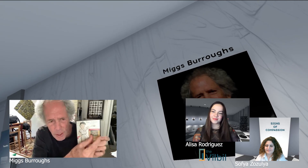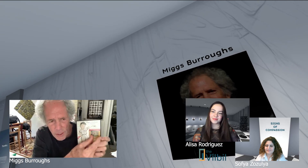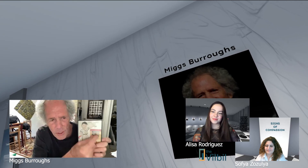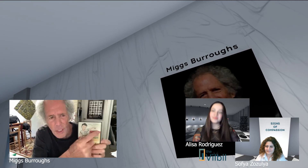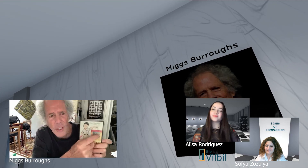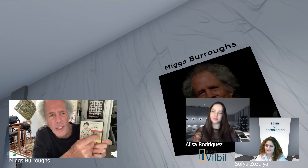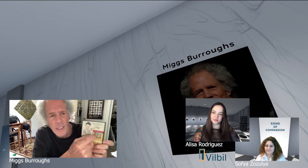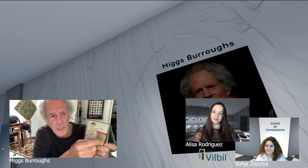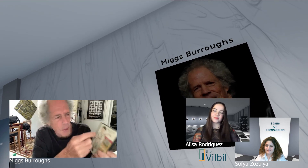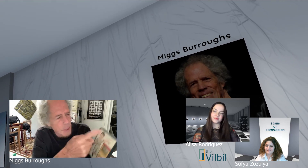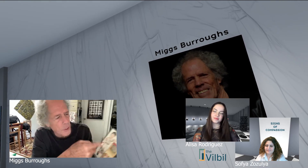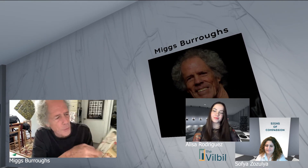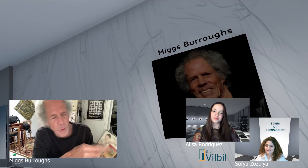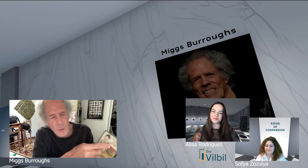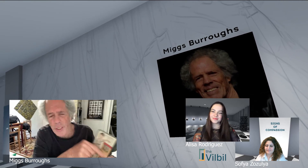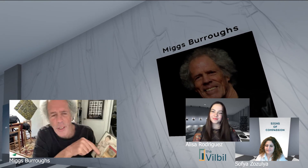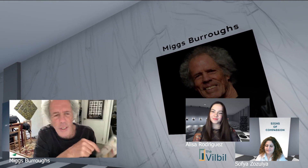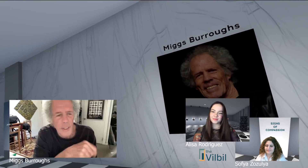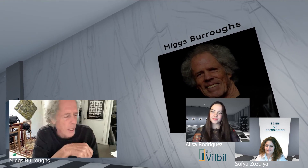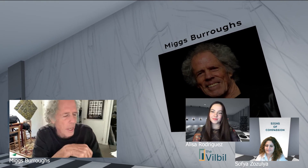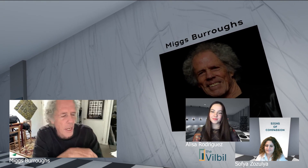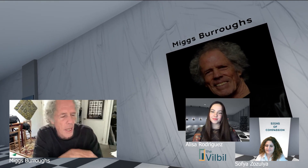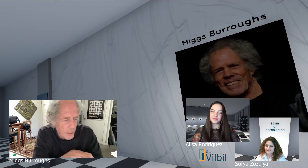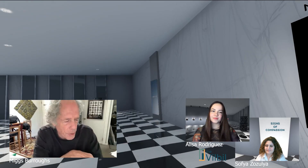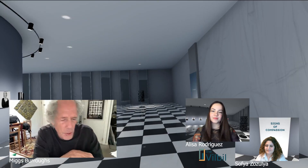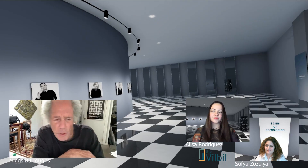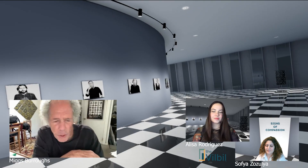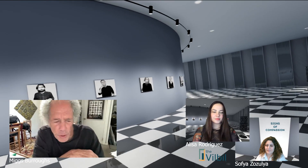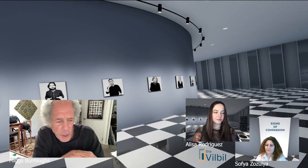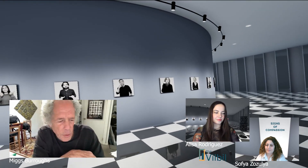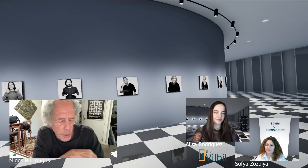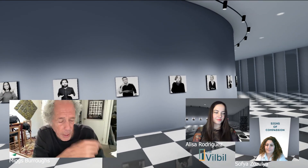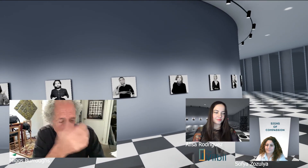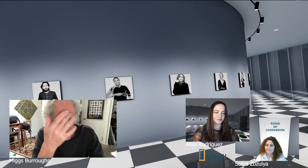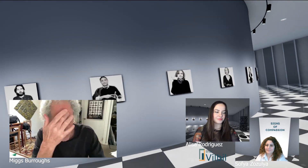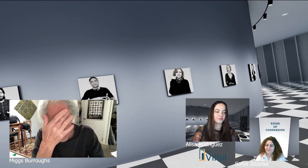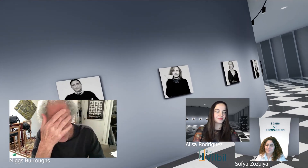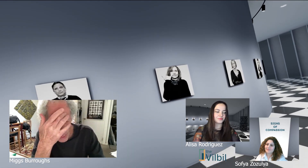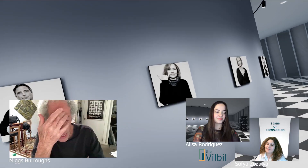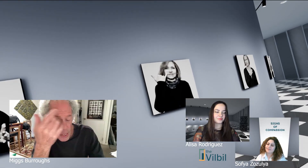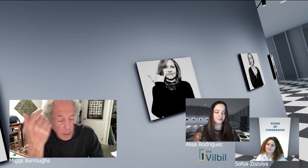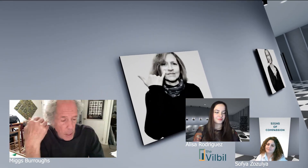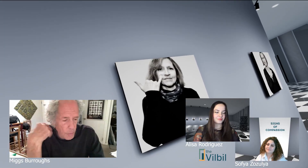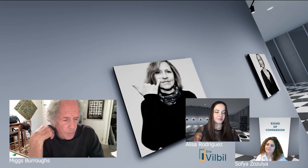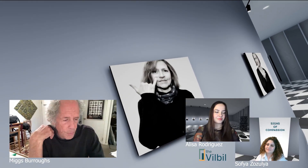across in this birthday card. And I was so intrigued by it. And